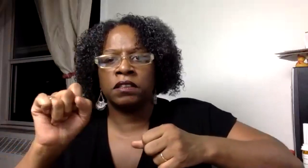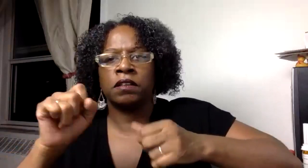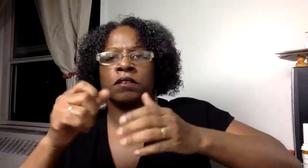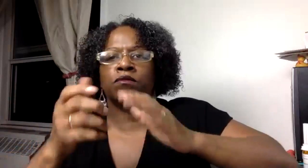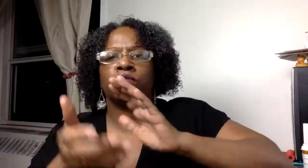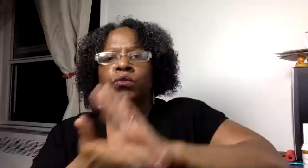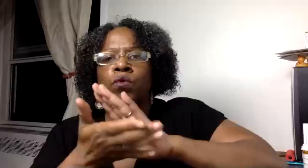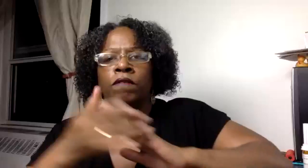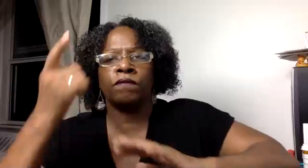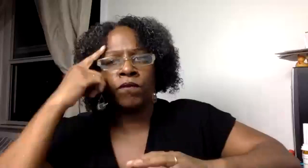in